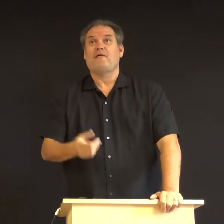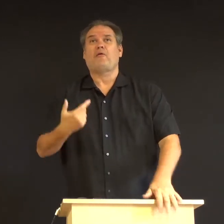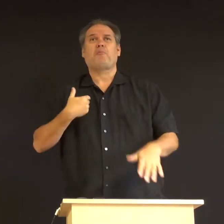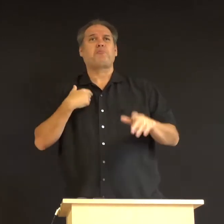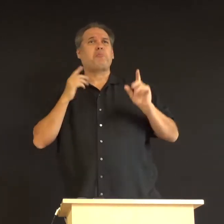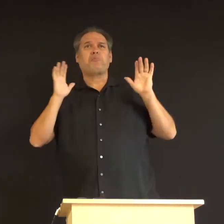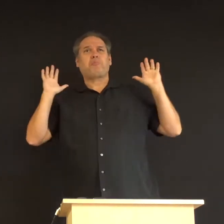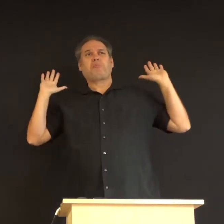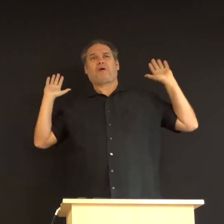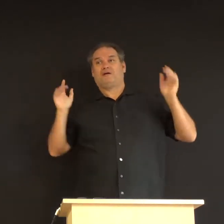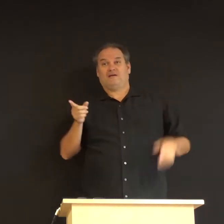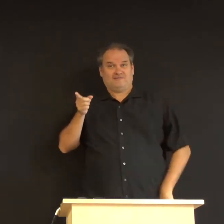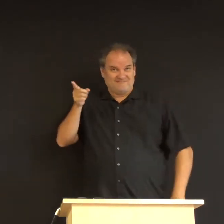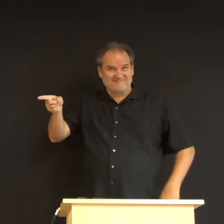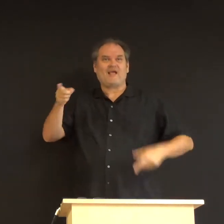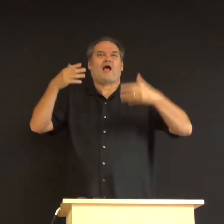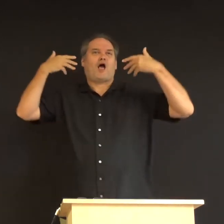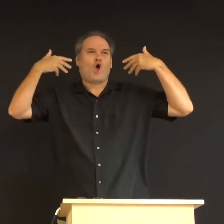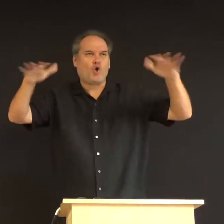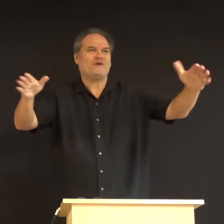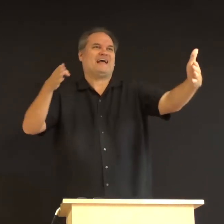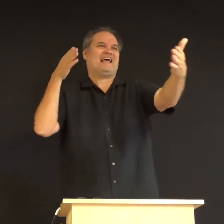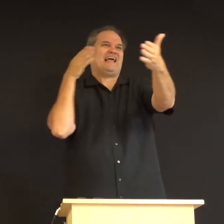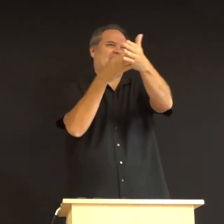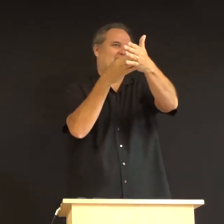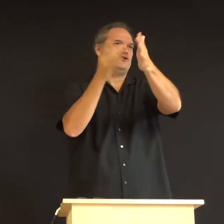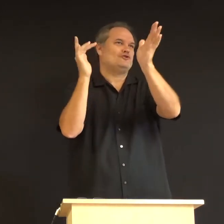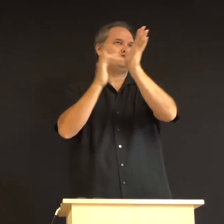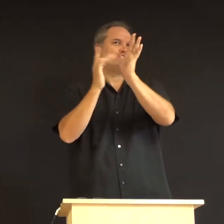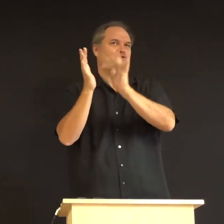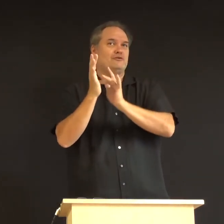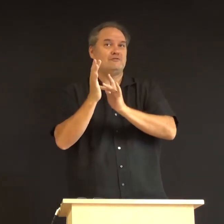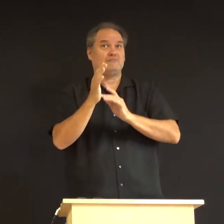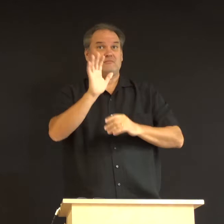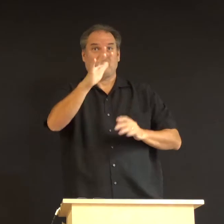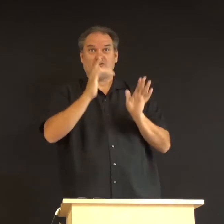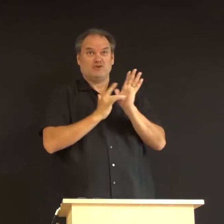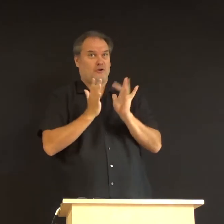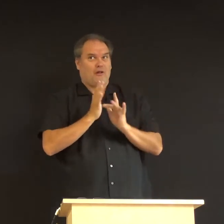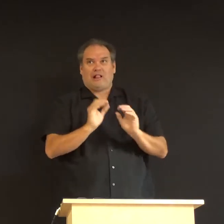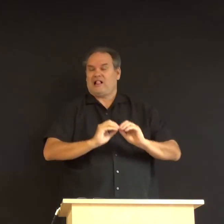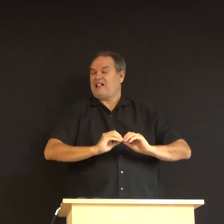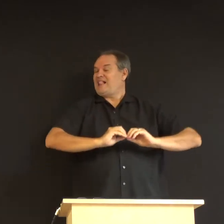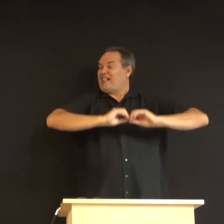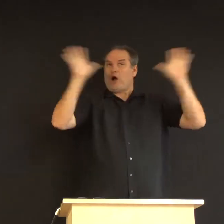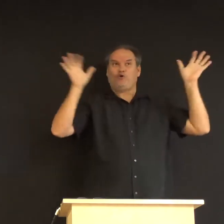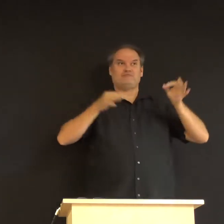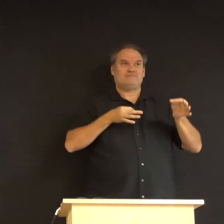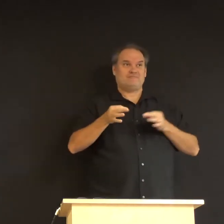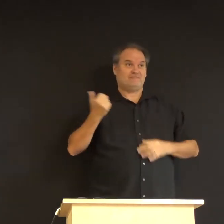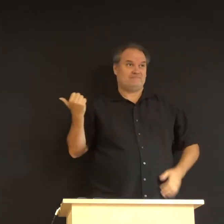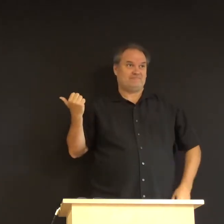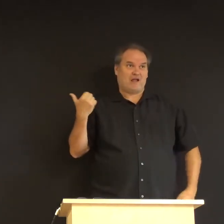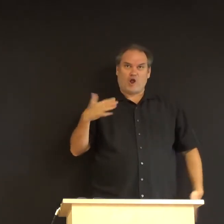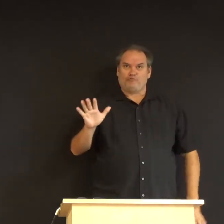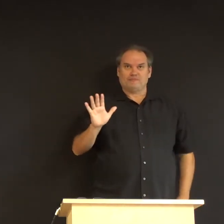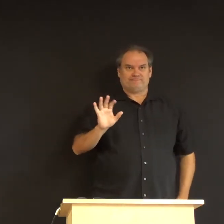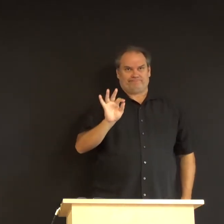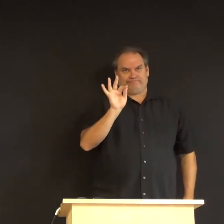You have to tell the blunt truth. They are already against Jews. But Jesus is very clear in